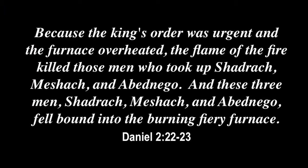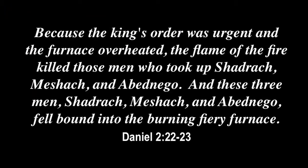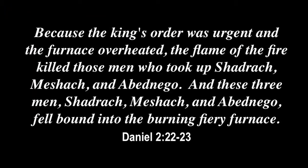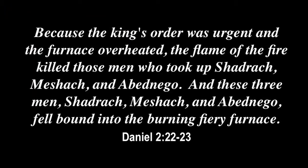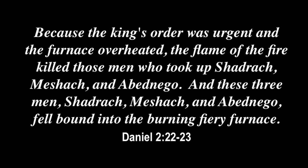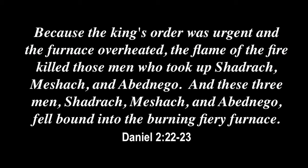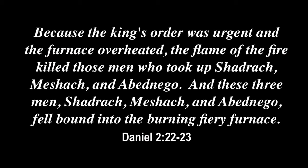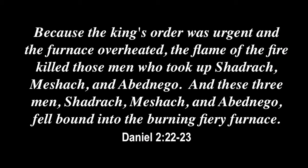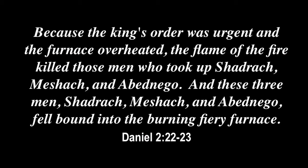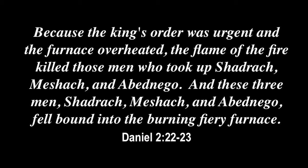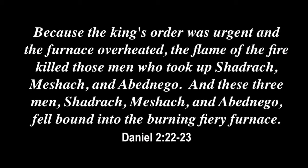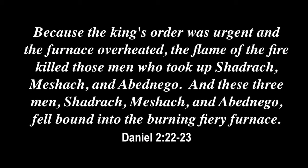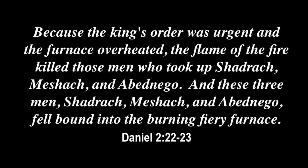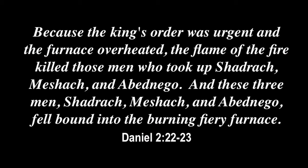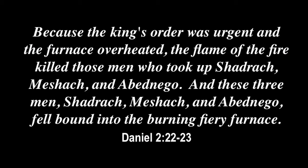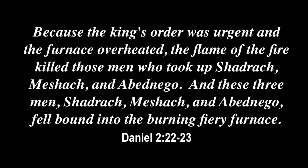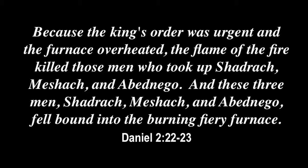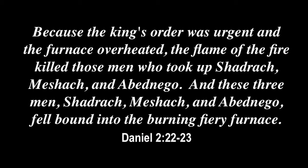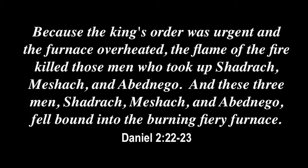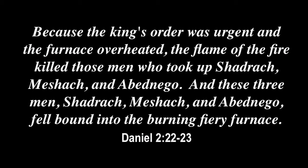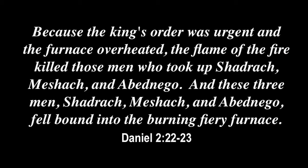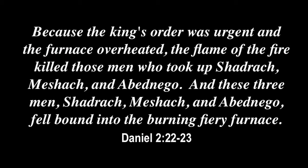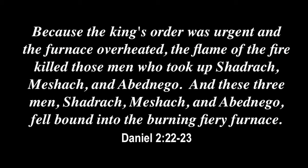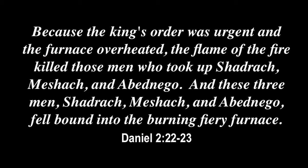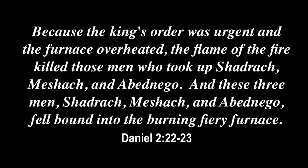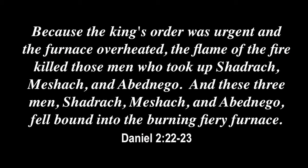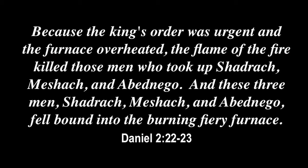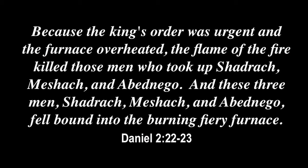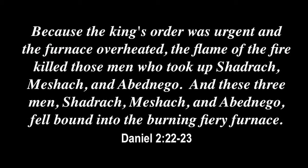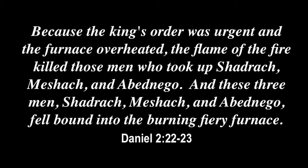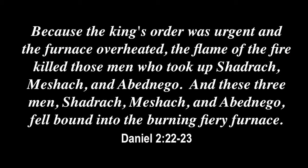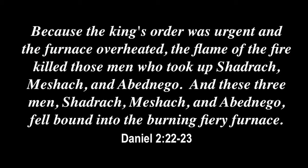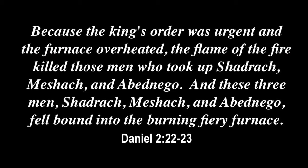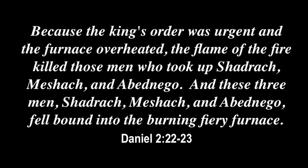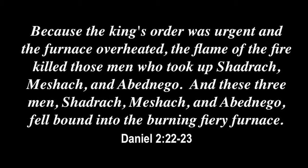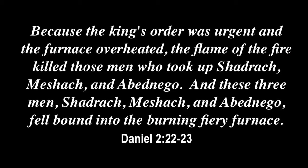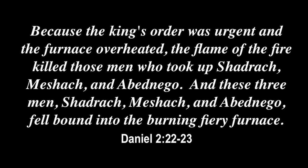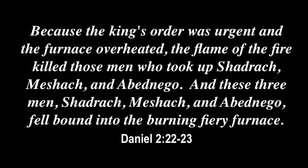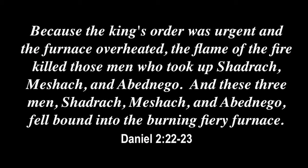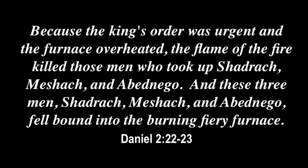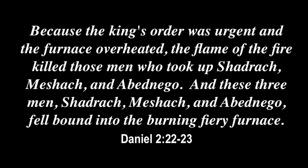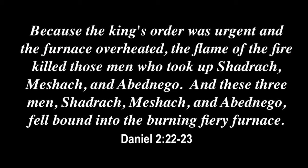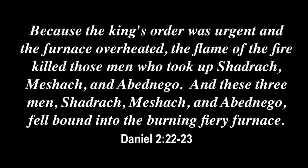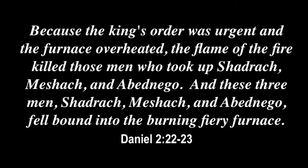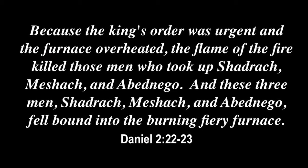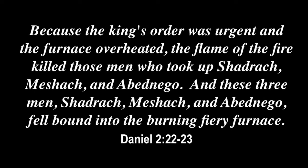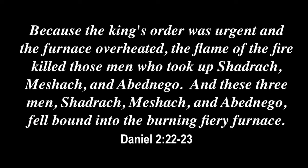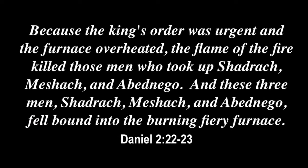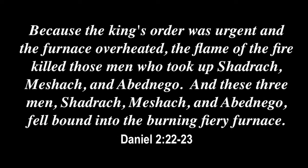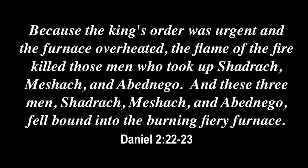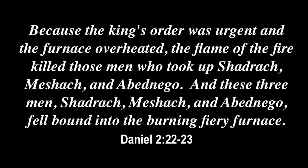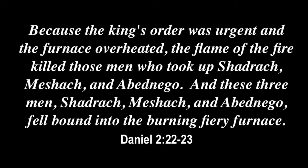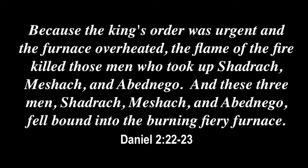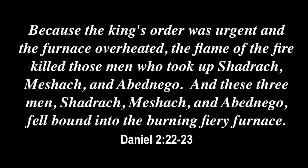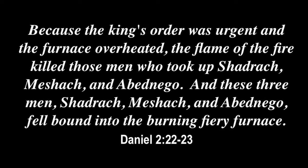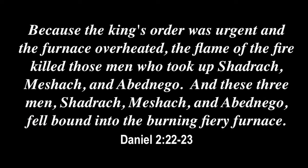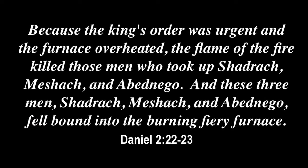overheated, the flame of the fire killed those men who took up Shadrach, Meshach, and Abednego. And these 3 men, Shadrach, Meshach, and Abednego,